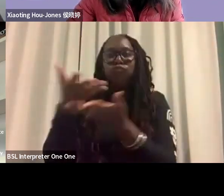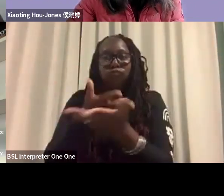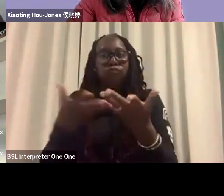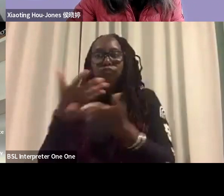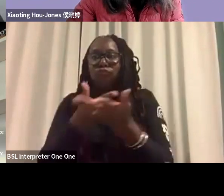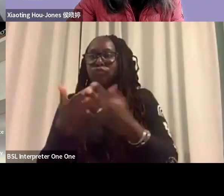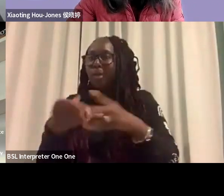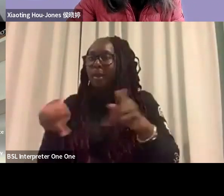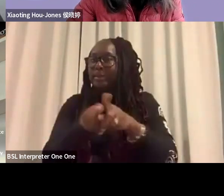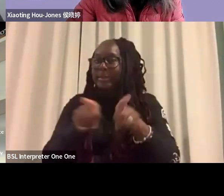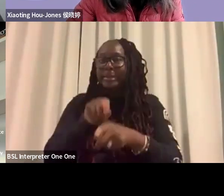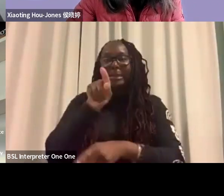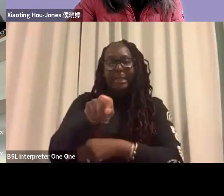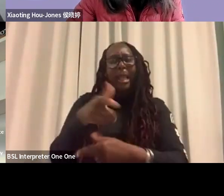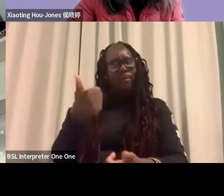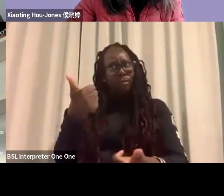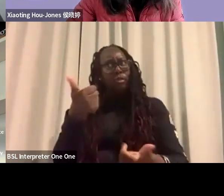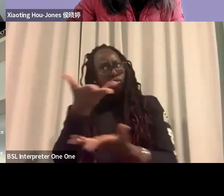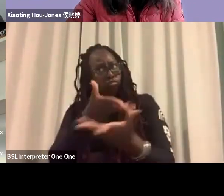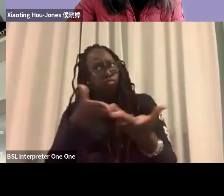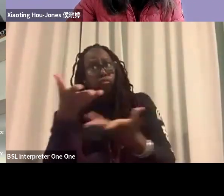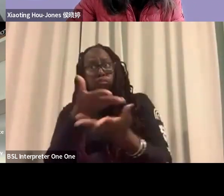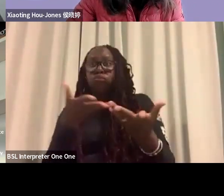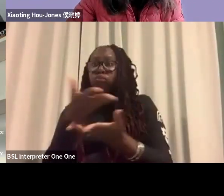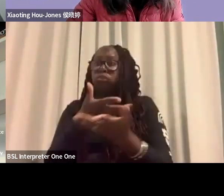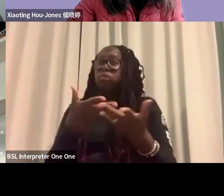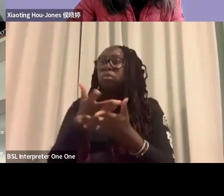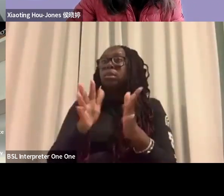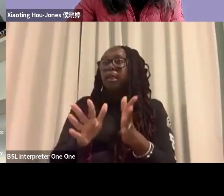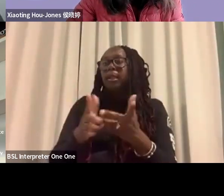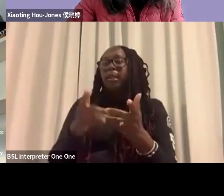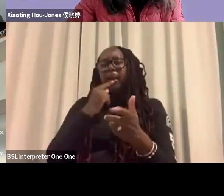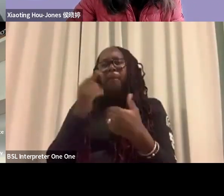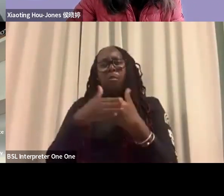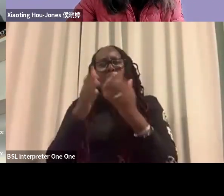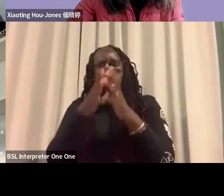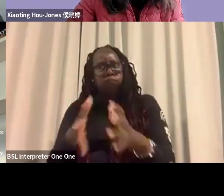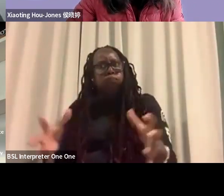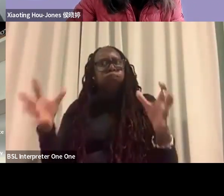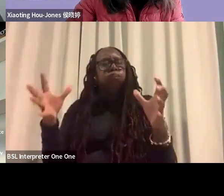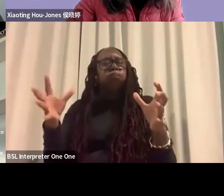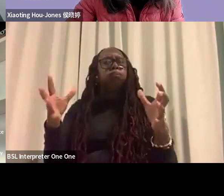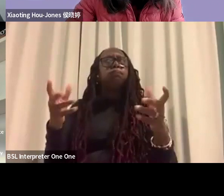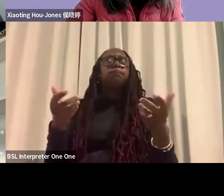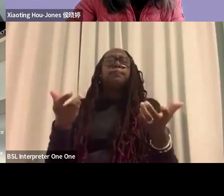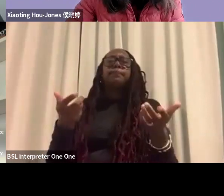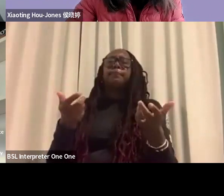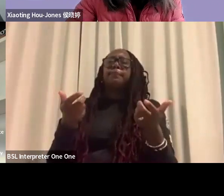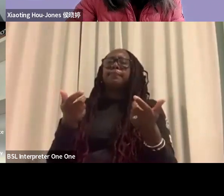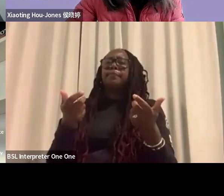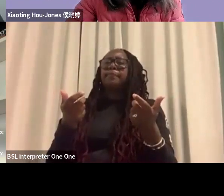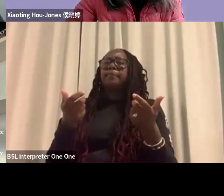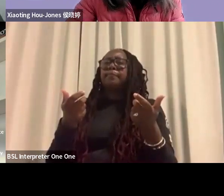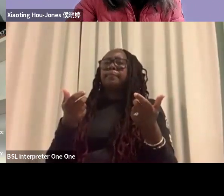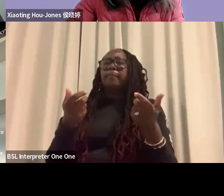project they are working on. And on a more large scale, I would say that